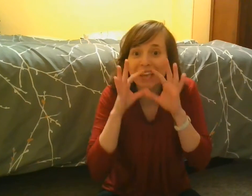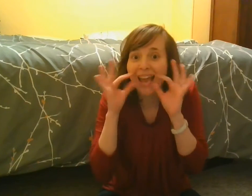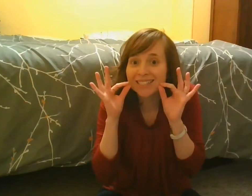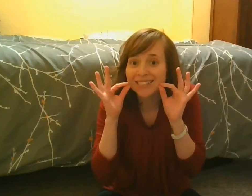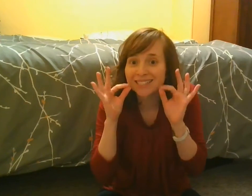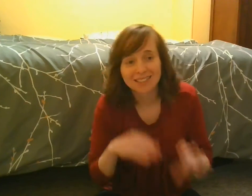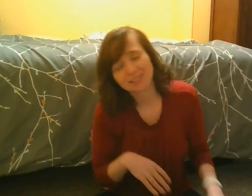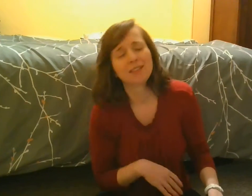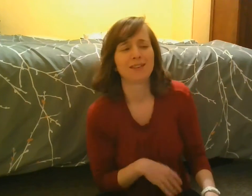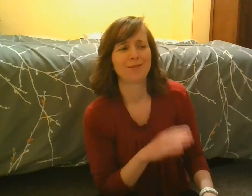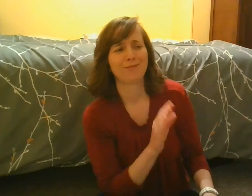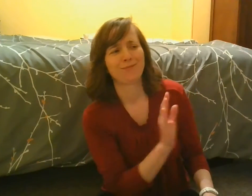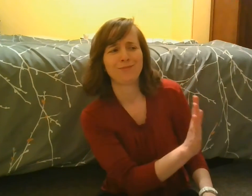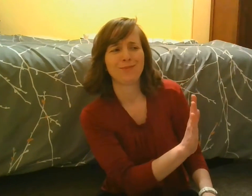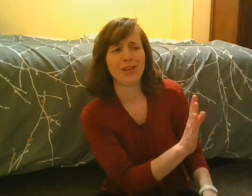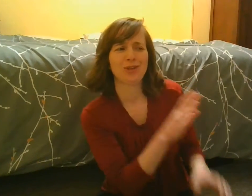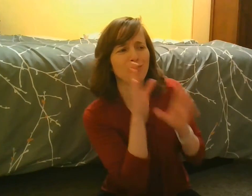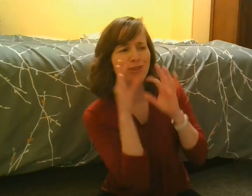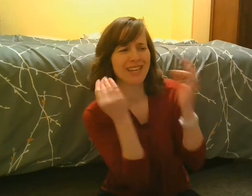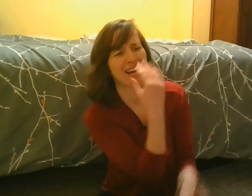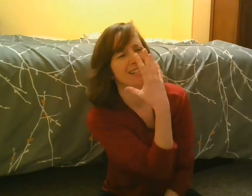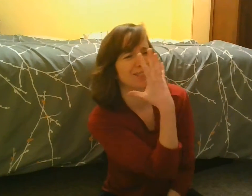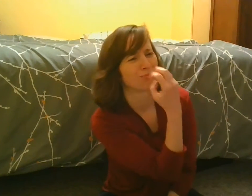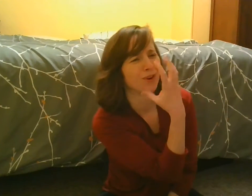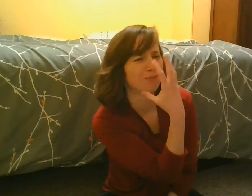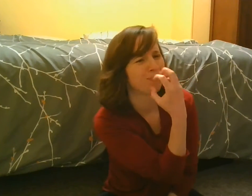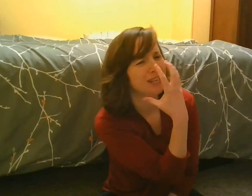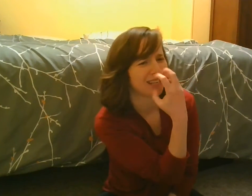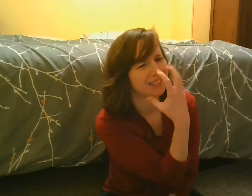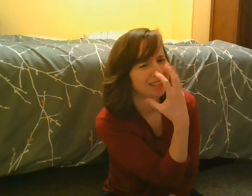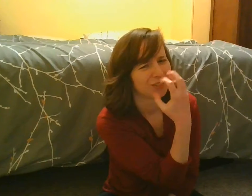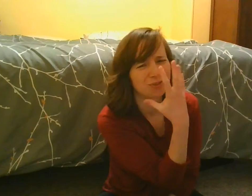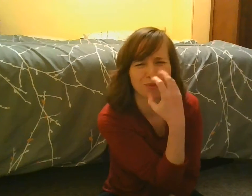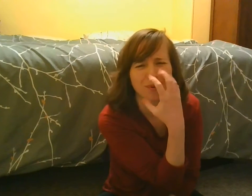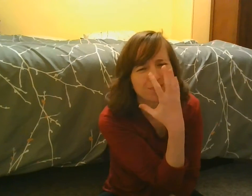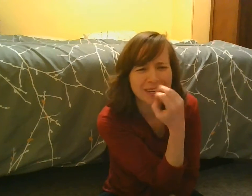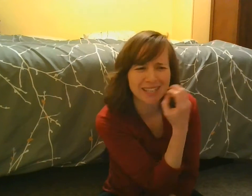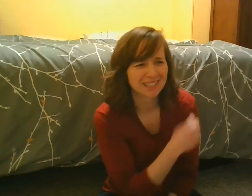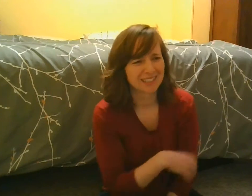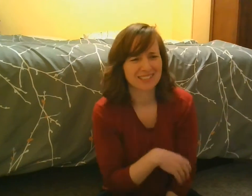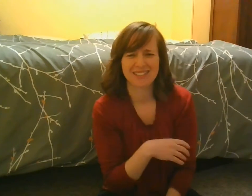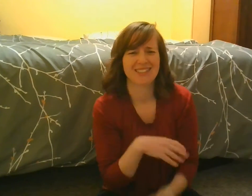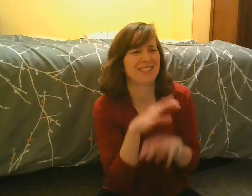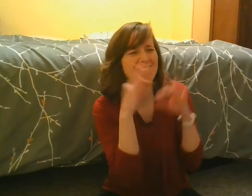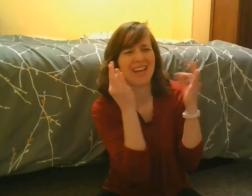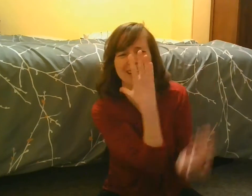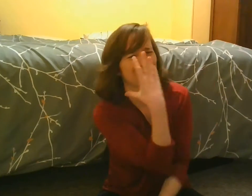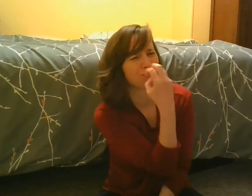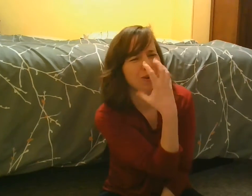cat. Your cat is grumpy. Grumpy. Cat is